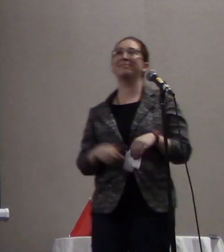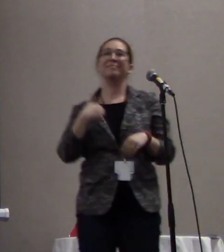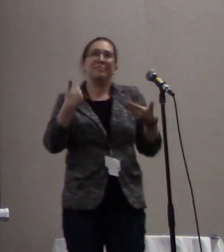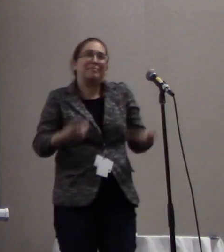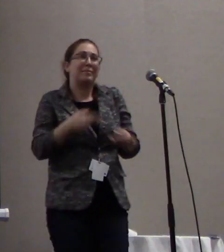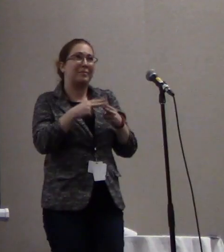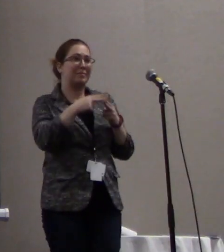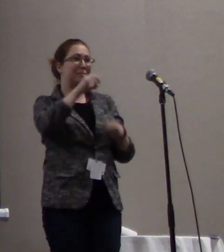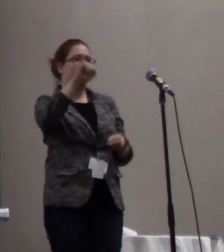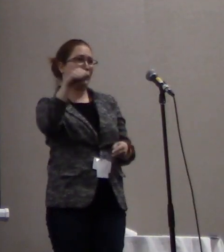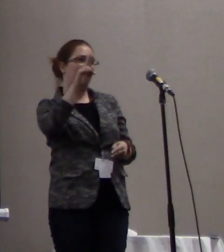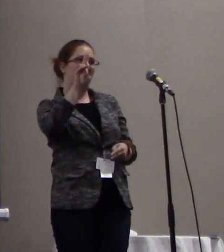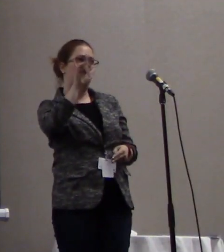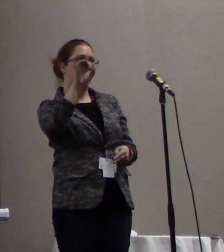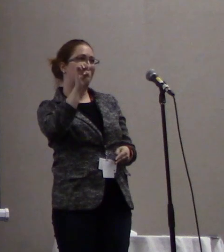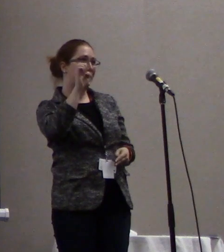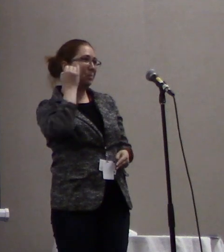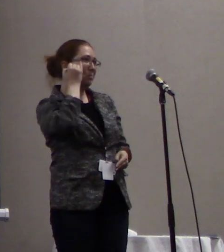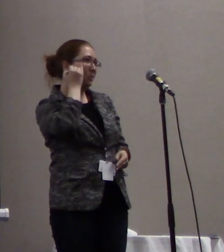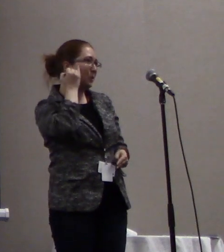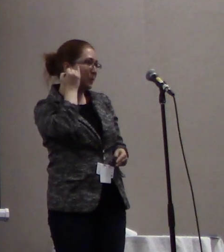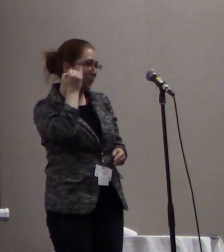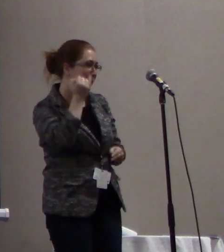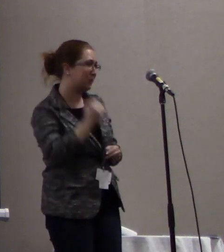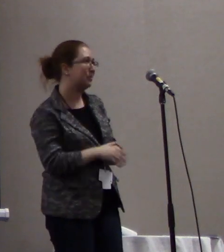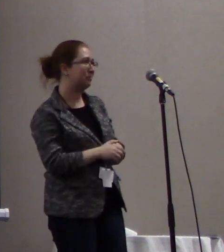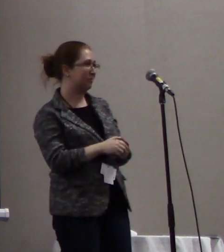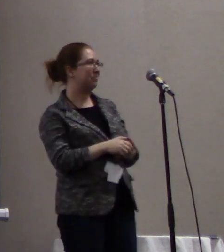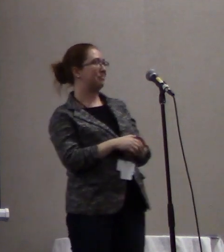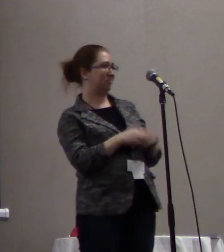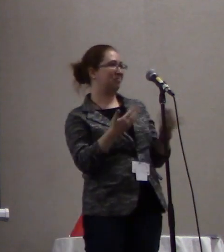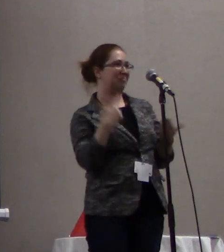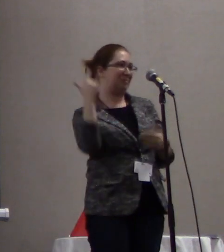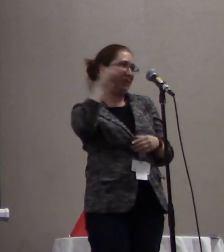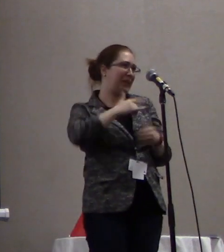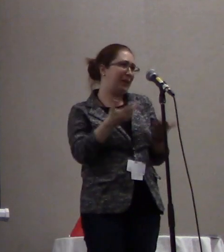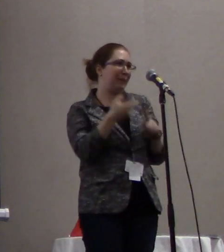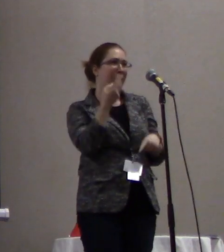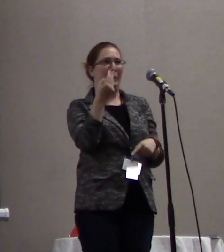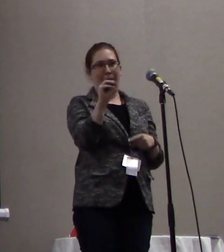Hello, everyone. My name is Julie. This is my sign name.